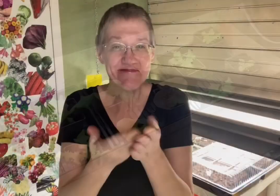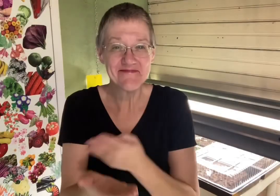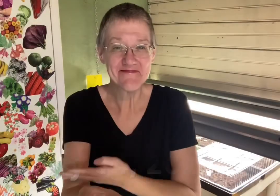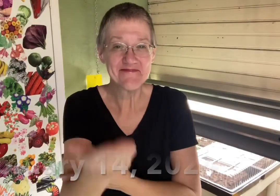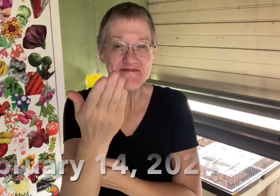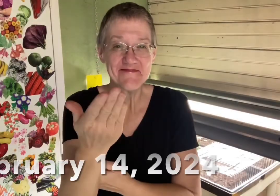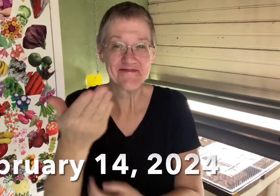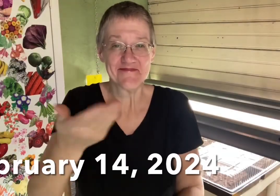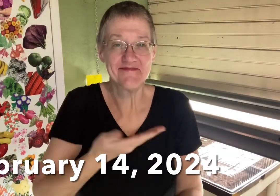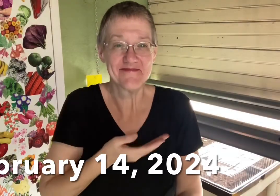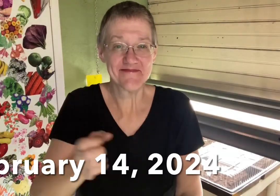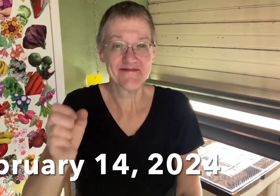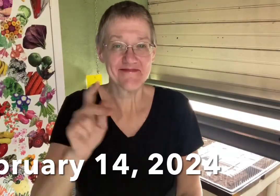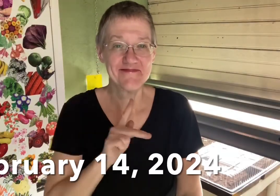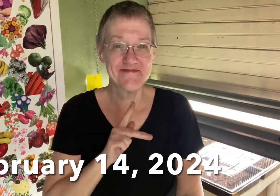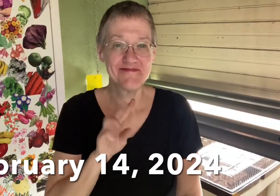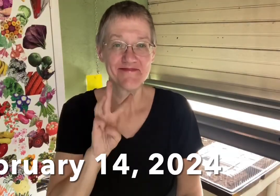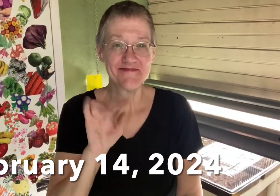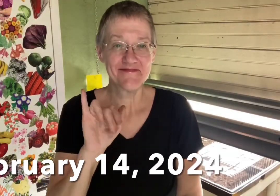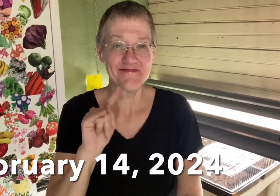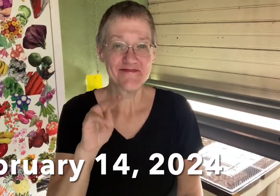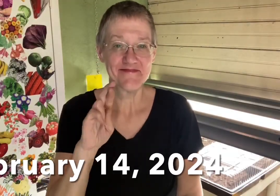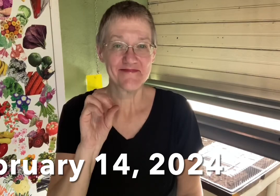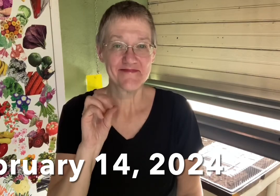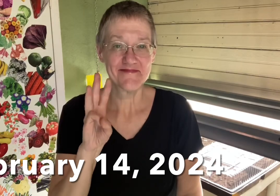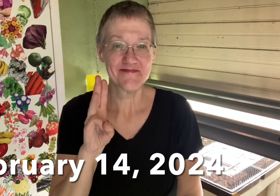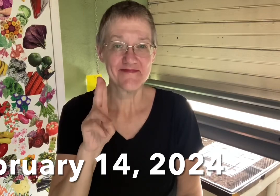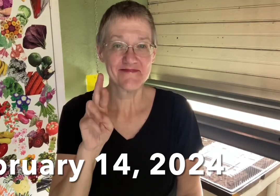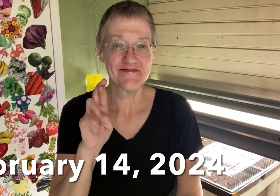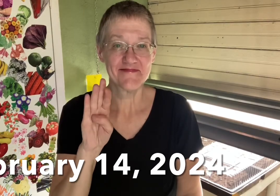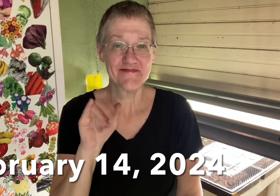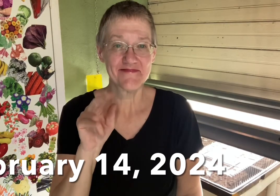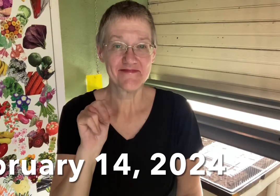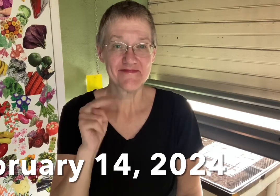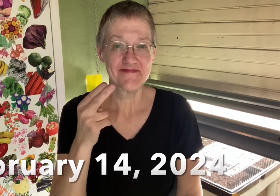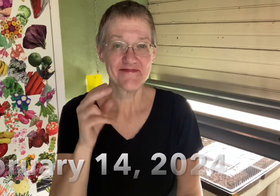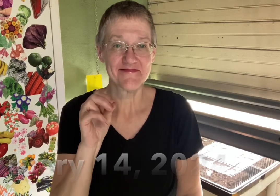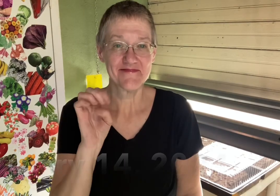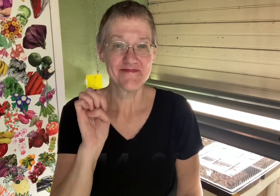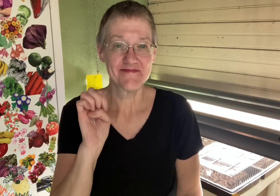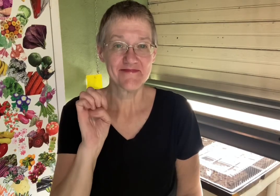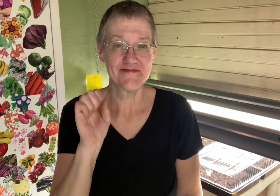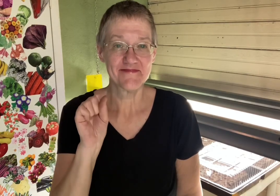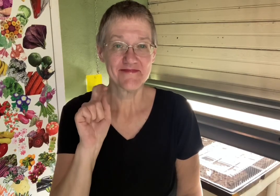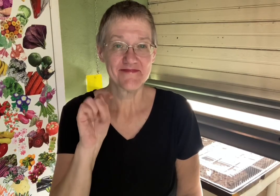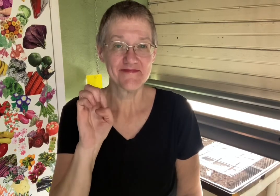Good morning and welcome back to Withrow Urban Homestead.